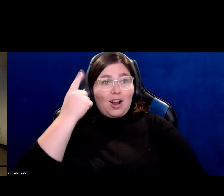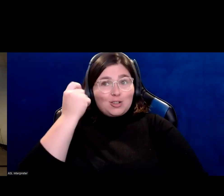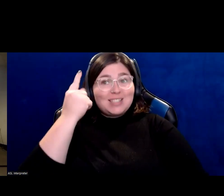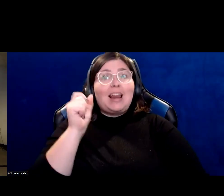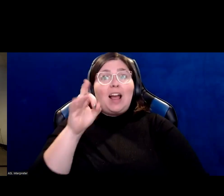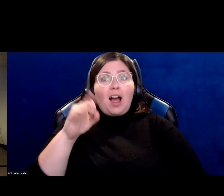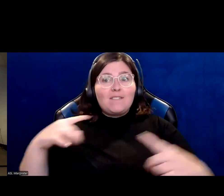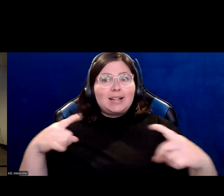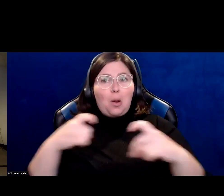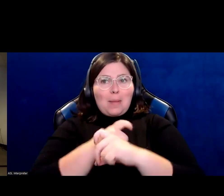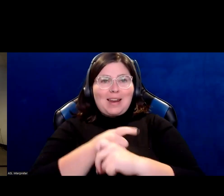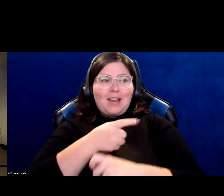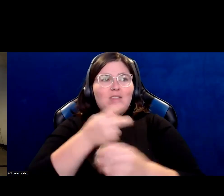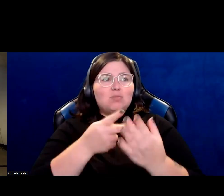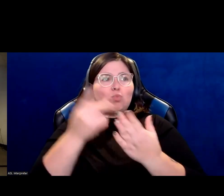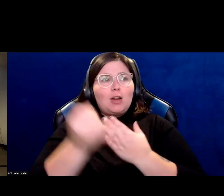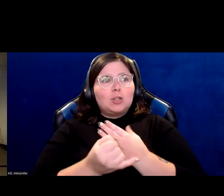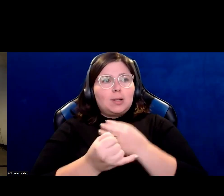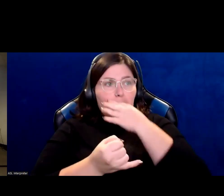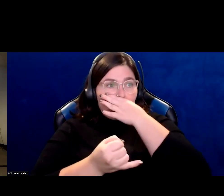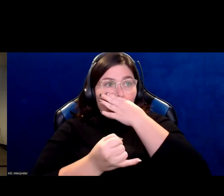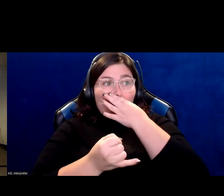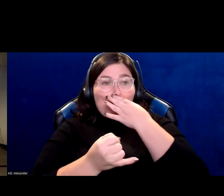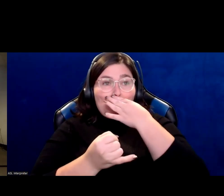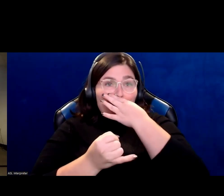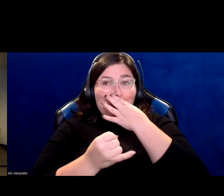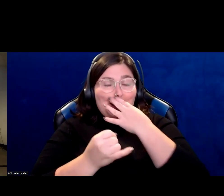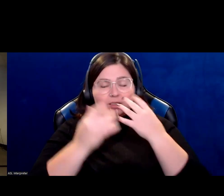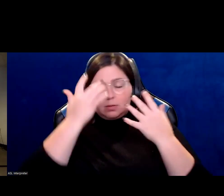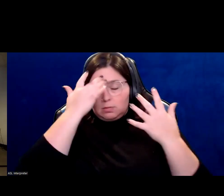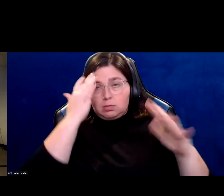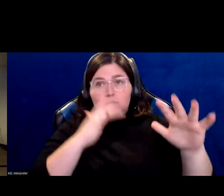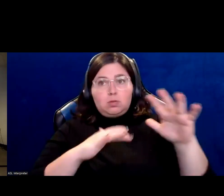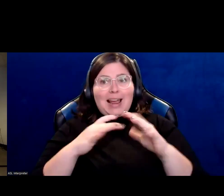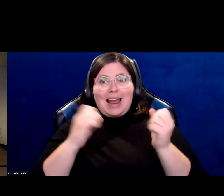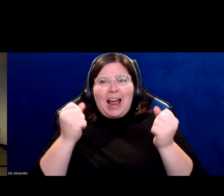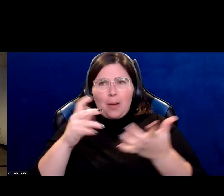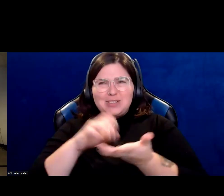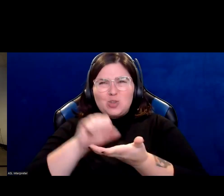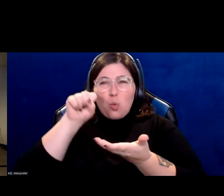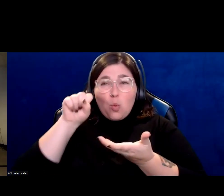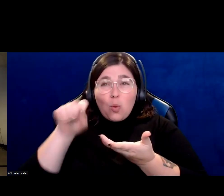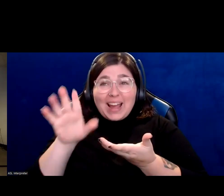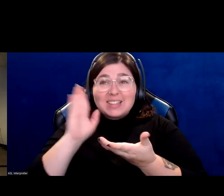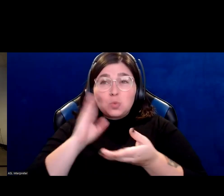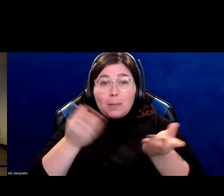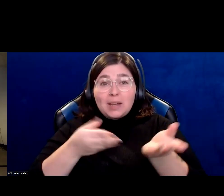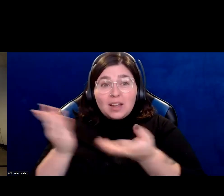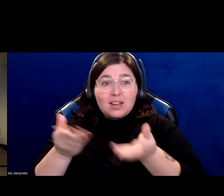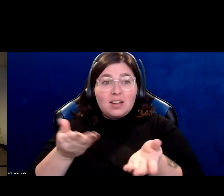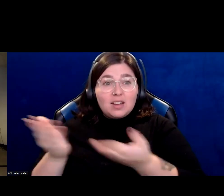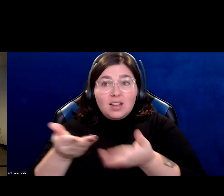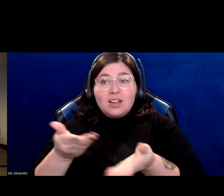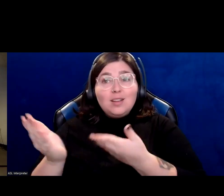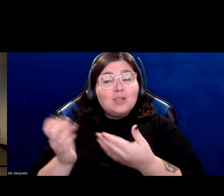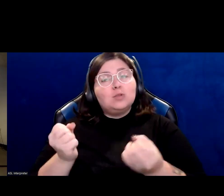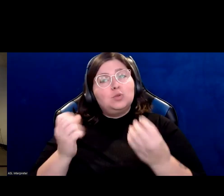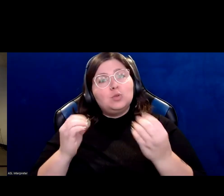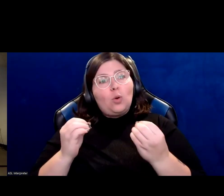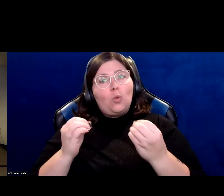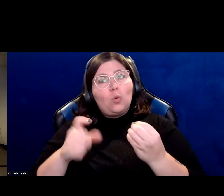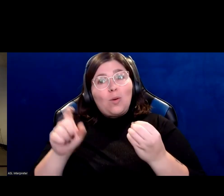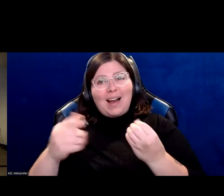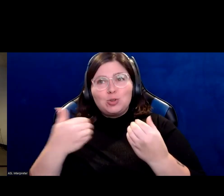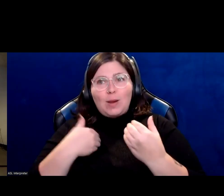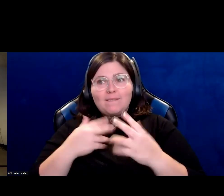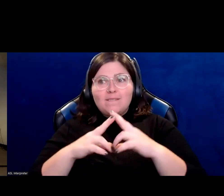of the complexity of these projects, and it's mind-boggling how much waste is will be shipped. So you'll need, you'll have to have